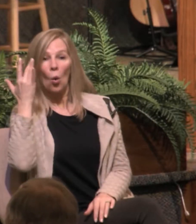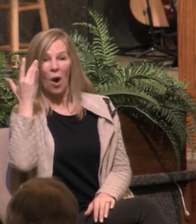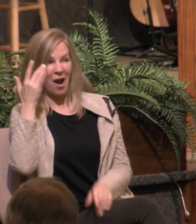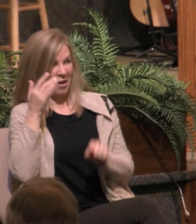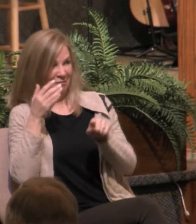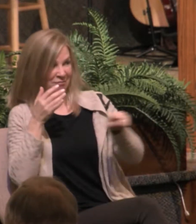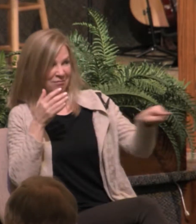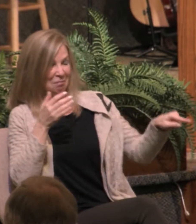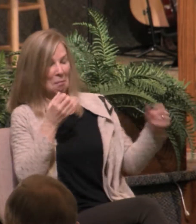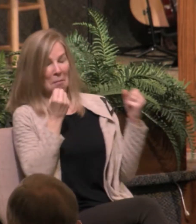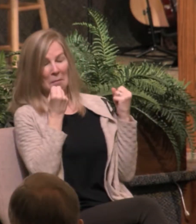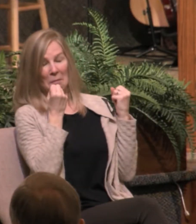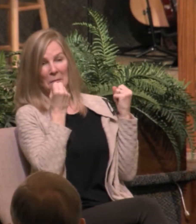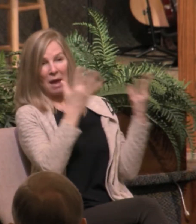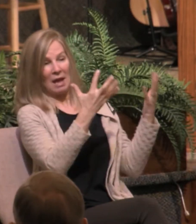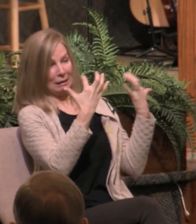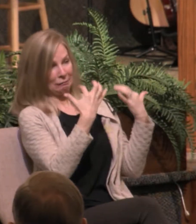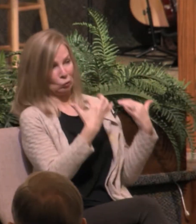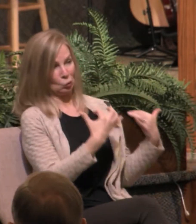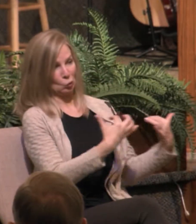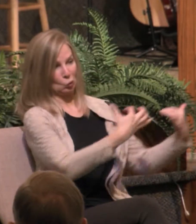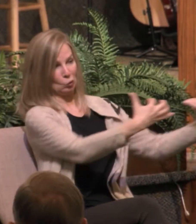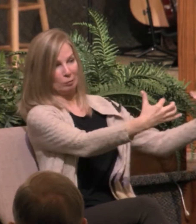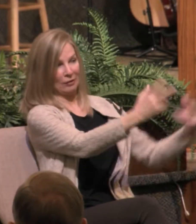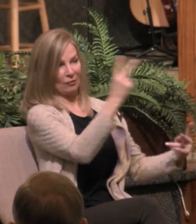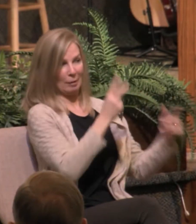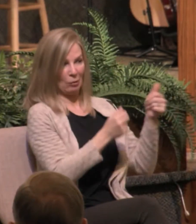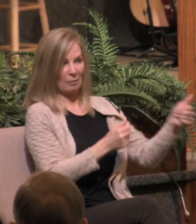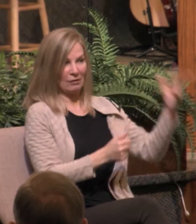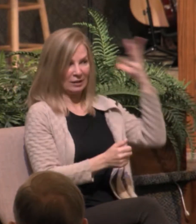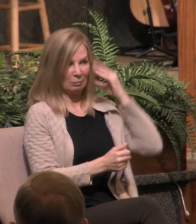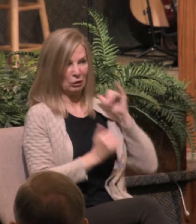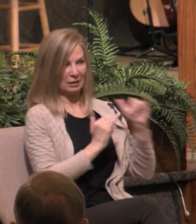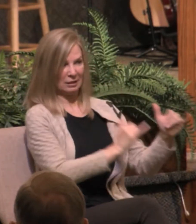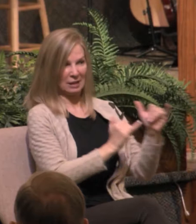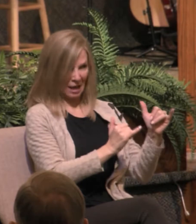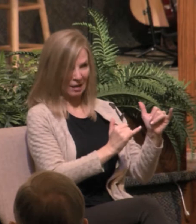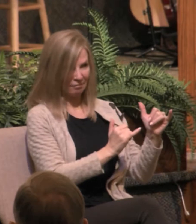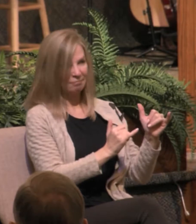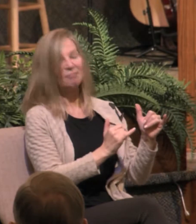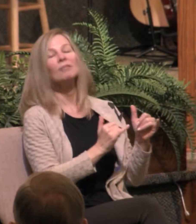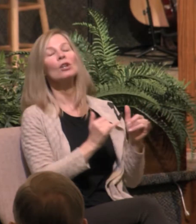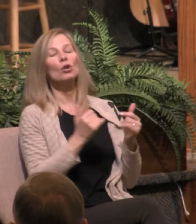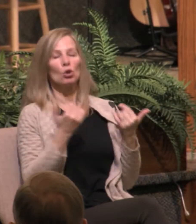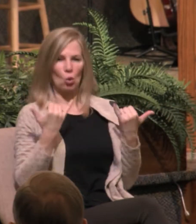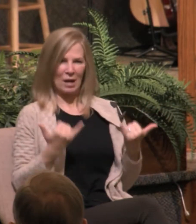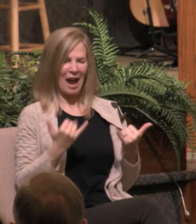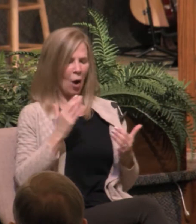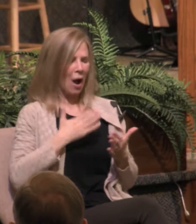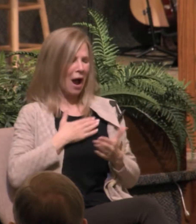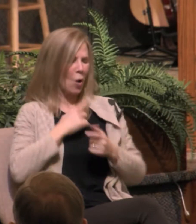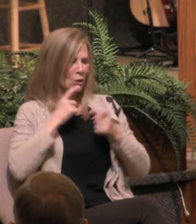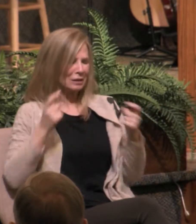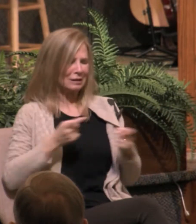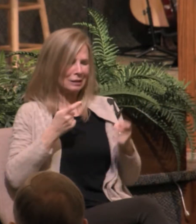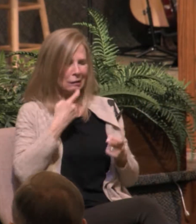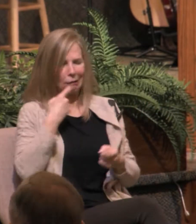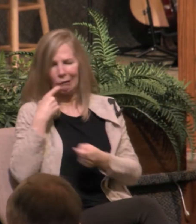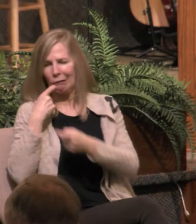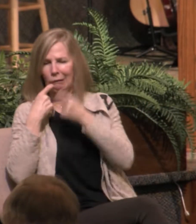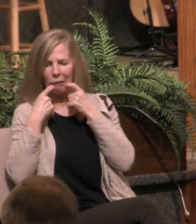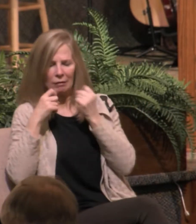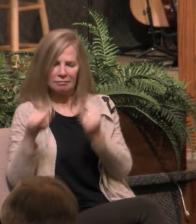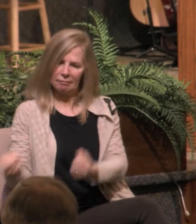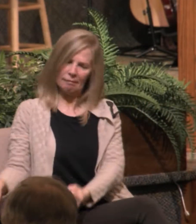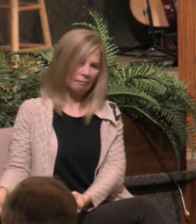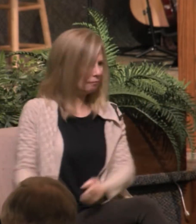cloud of witnesses surrounding us, let us lay aside every encumbrance and the sin which so easily entangles us,